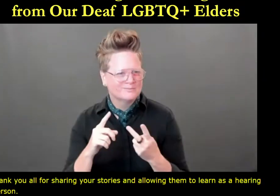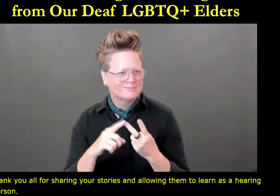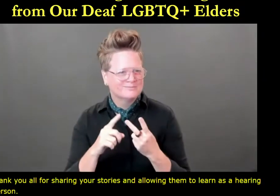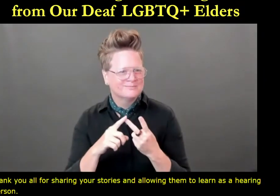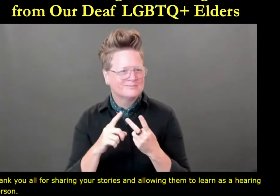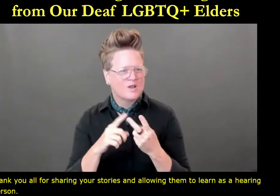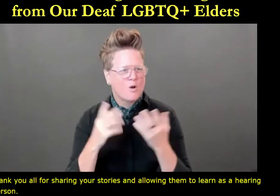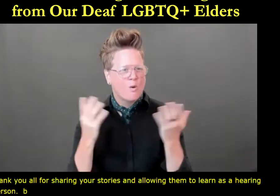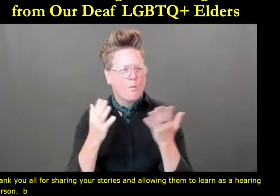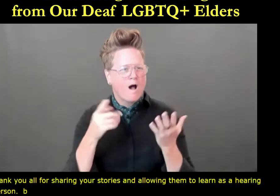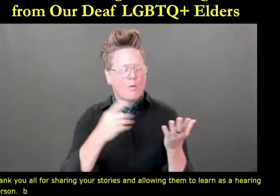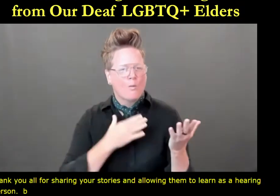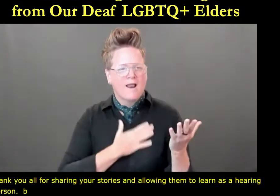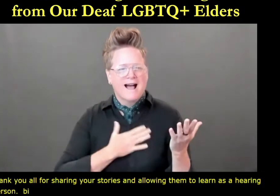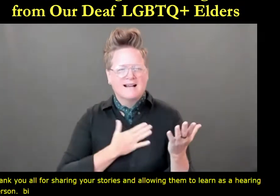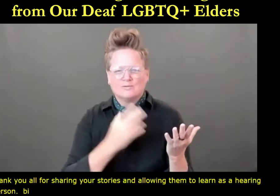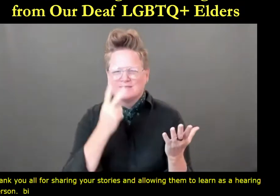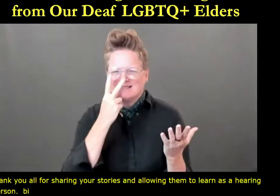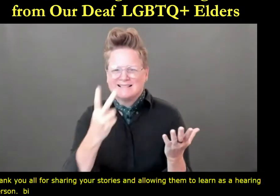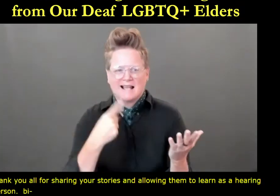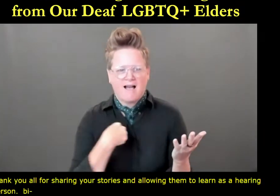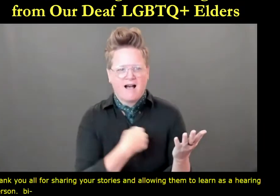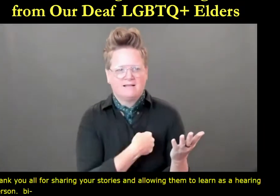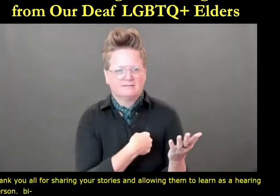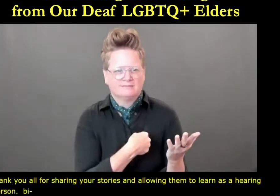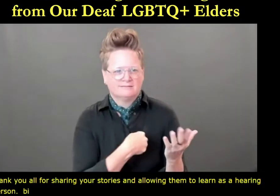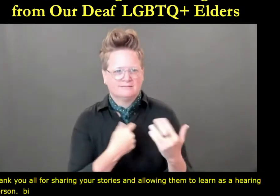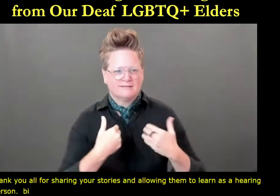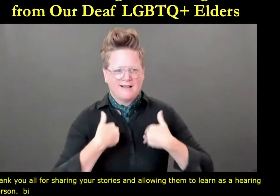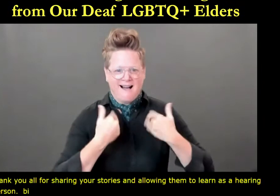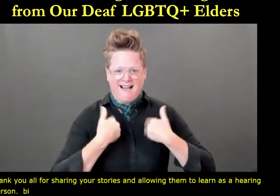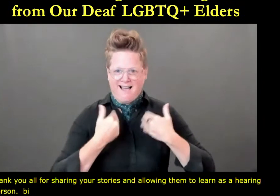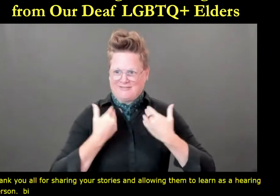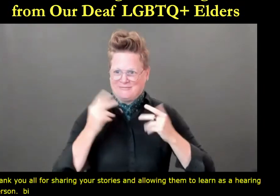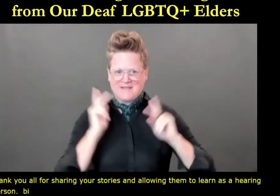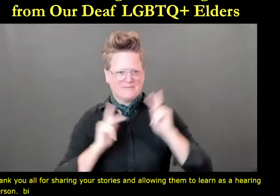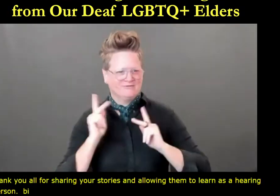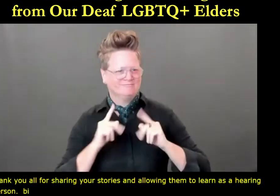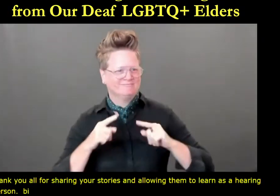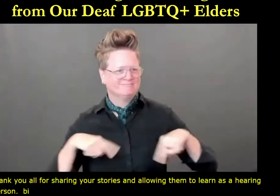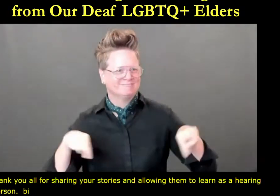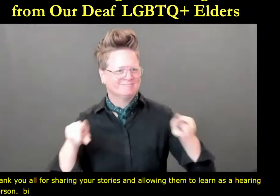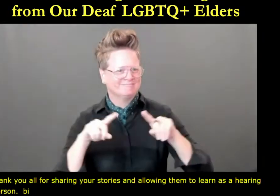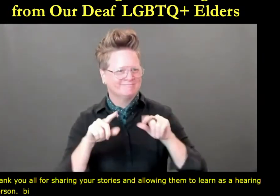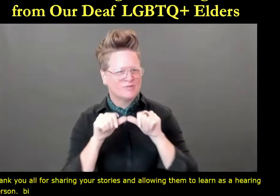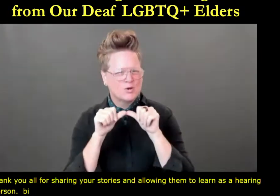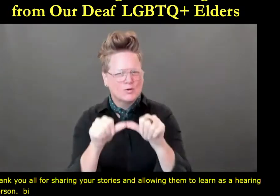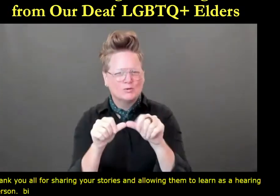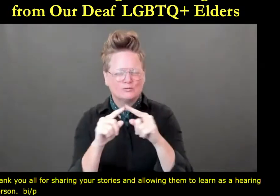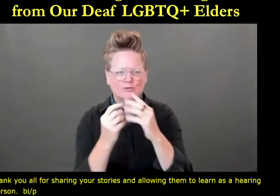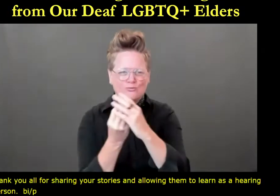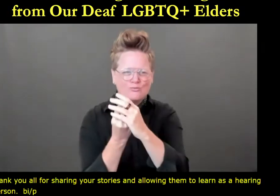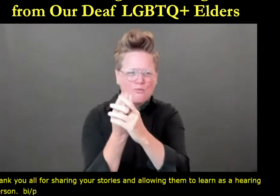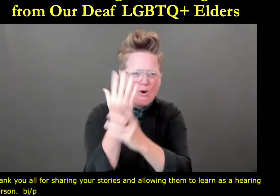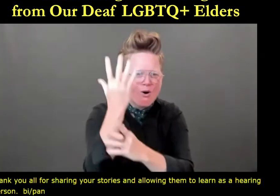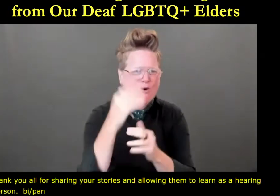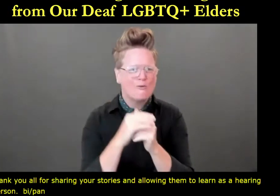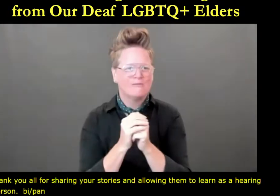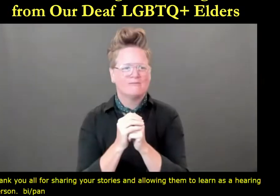and also what would you like to see us young people grow